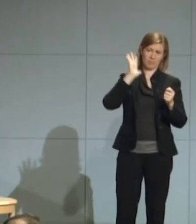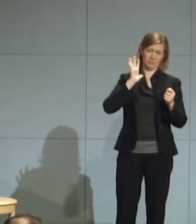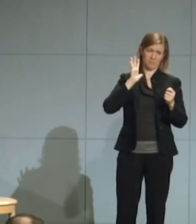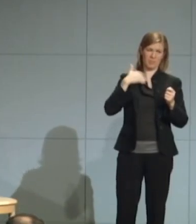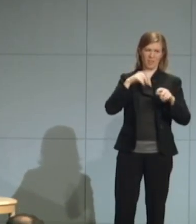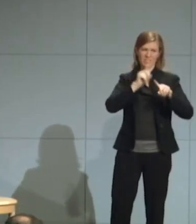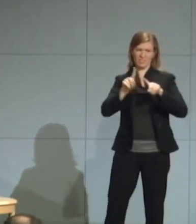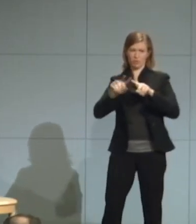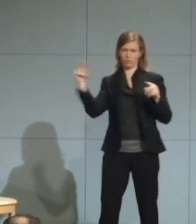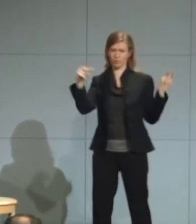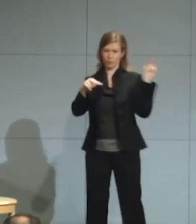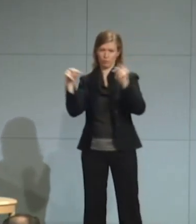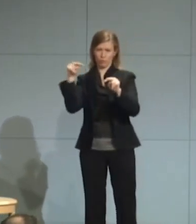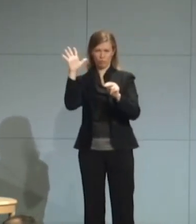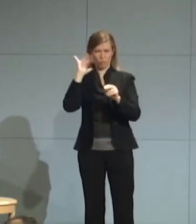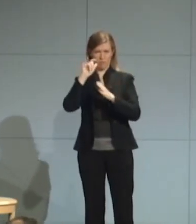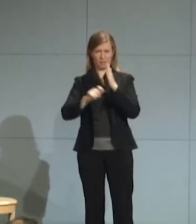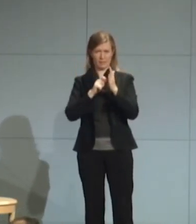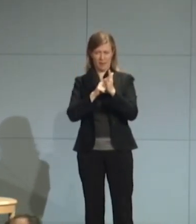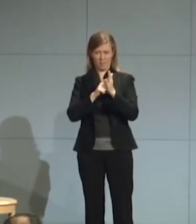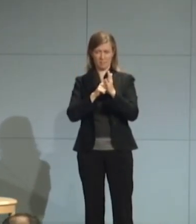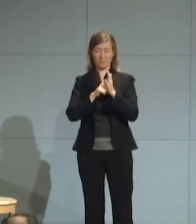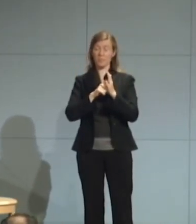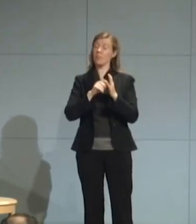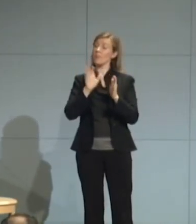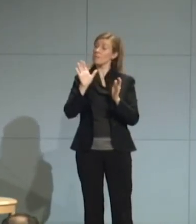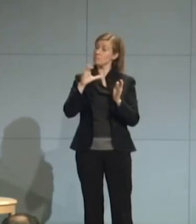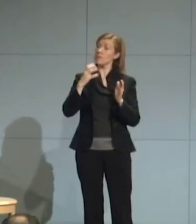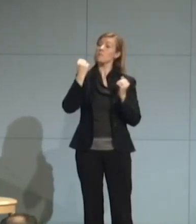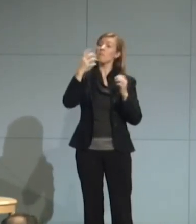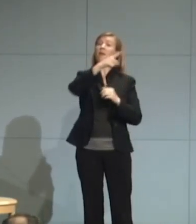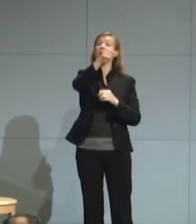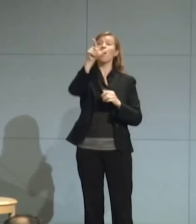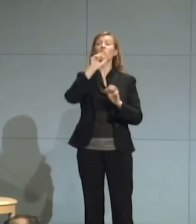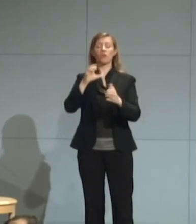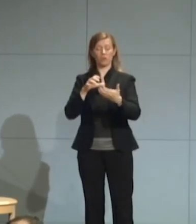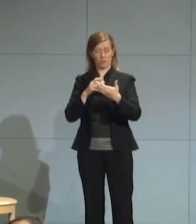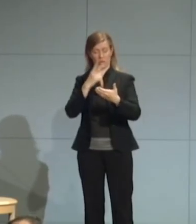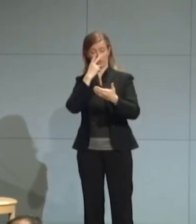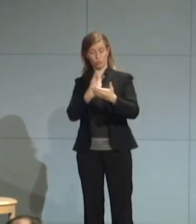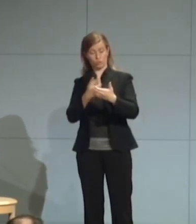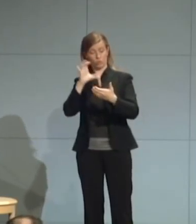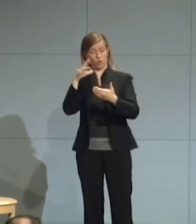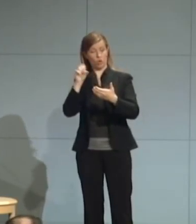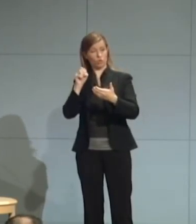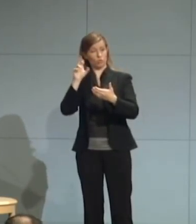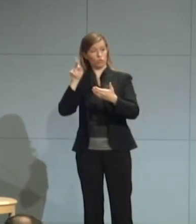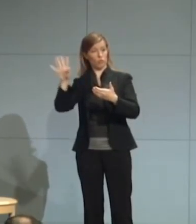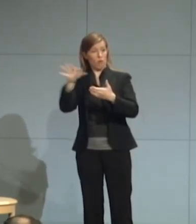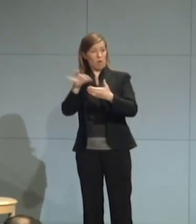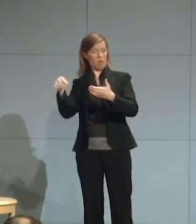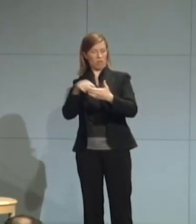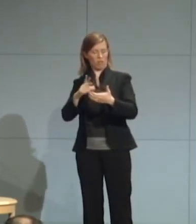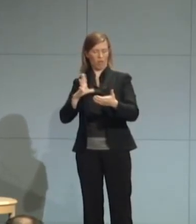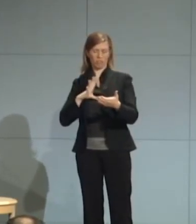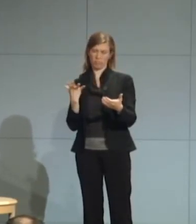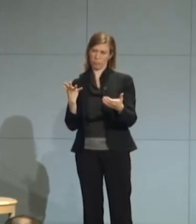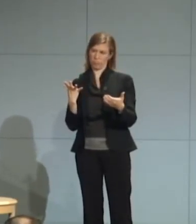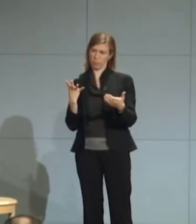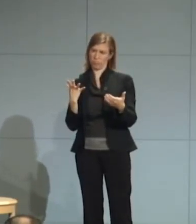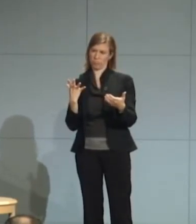And he went on, which I thought, I mean, he could have stopped right there, and that would have been really funny. But he went on, and he said,